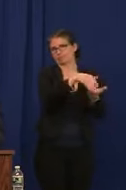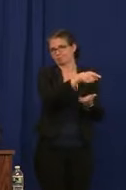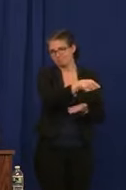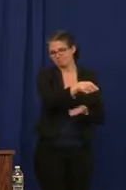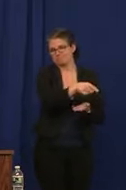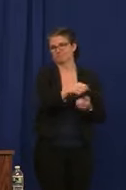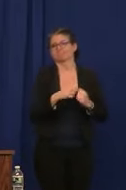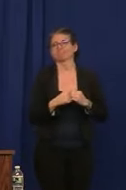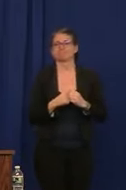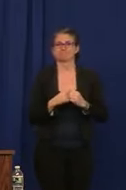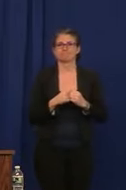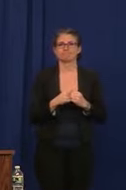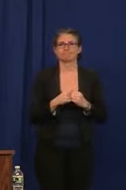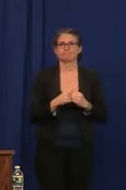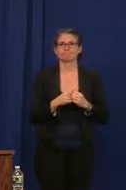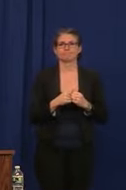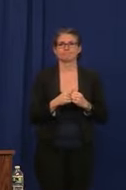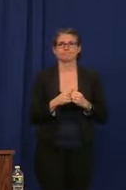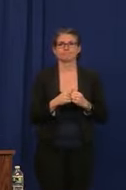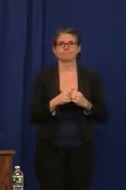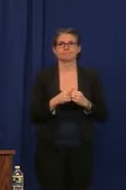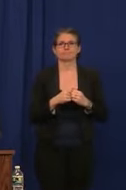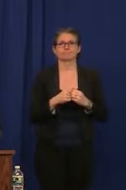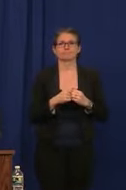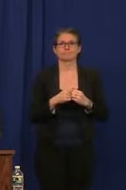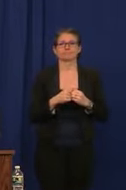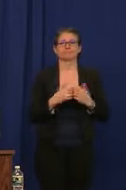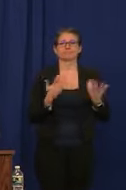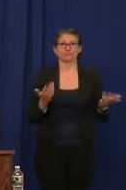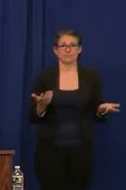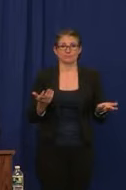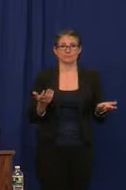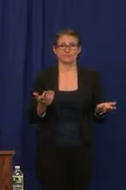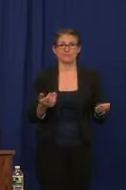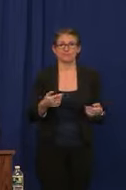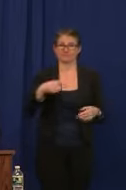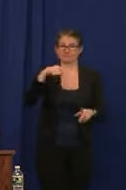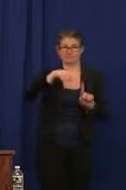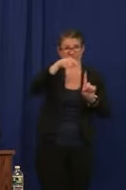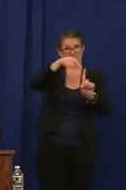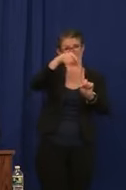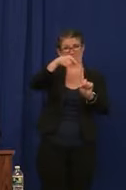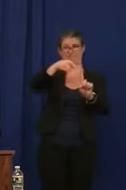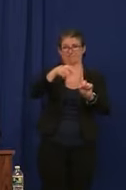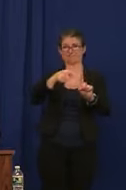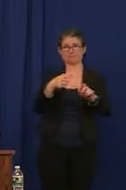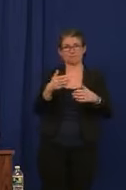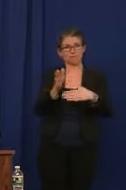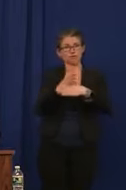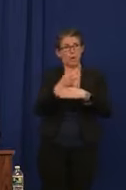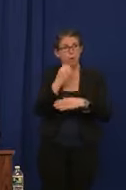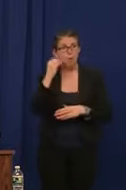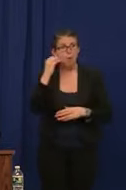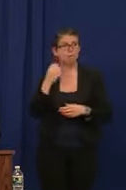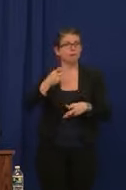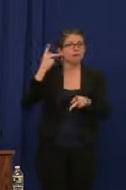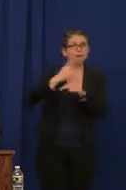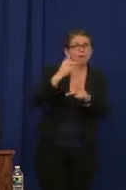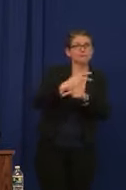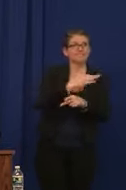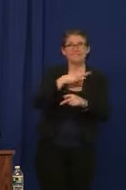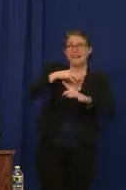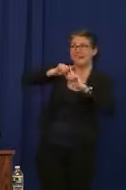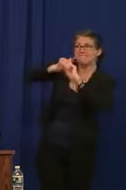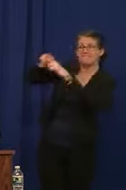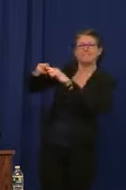As with all of these situations, one of our central focuses right now is on long-term care,